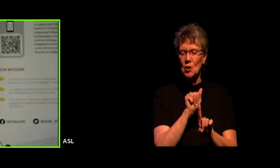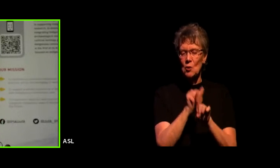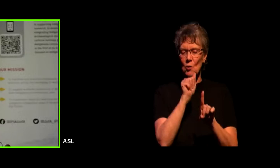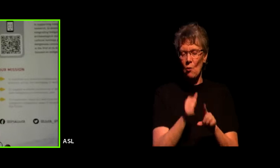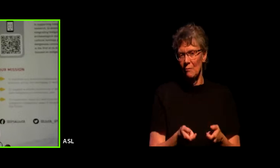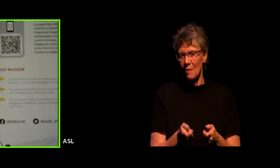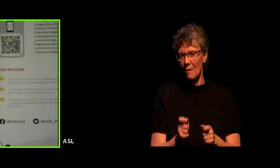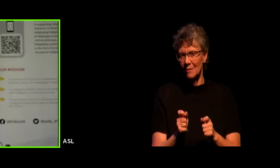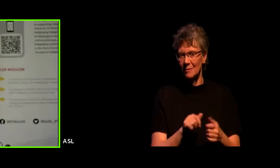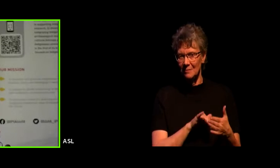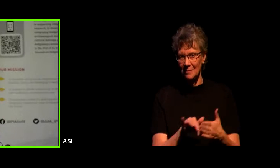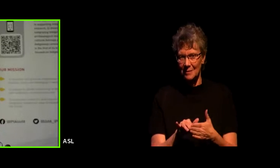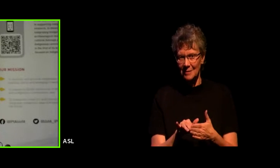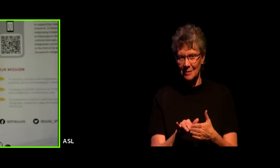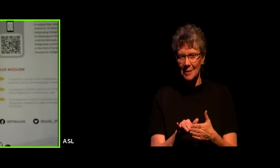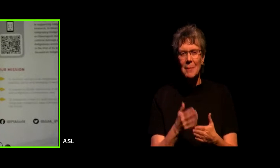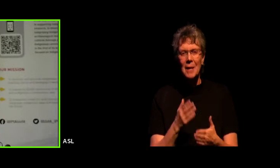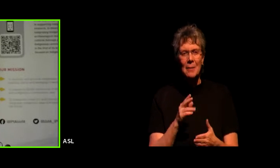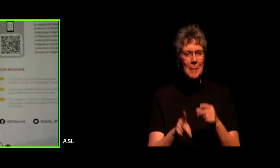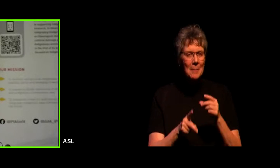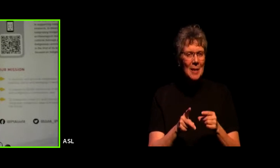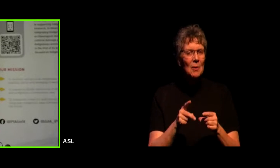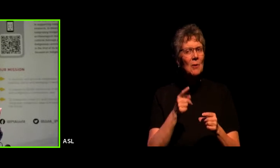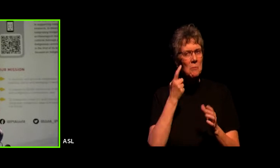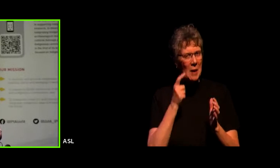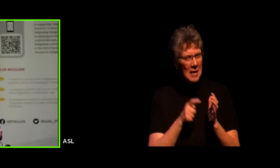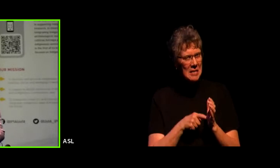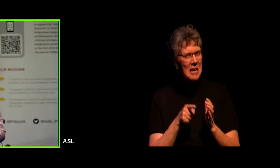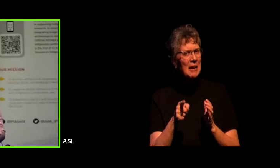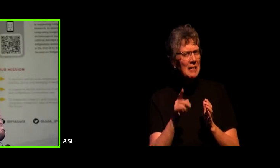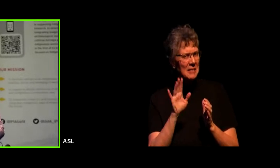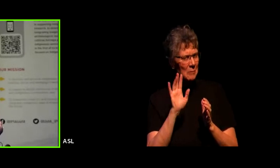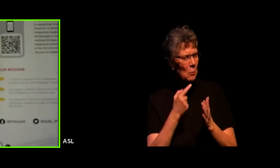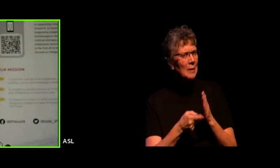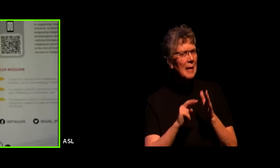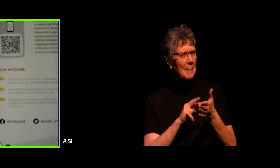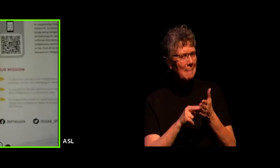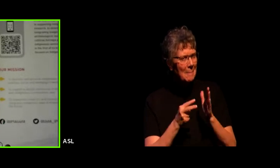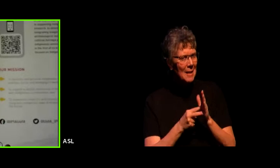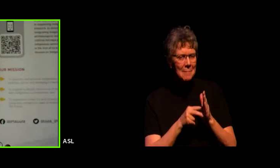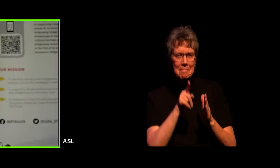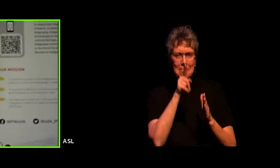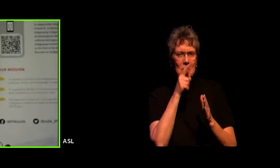people recognize by content, but maybe not by name. So I'm going to introduce that to you.